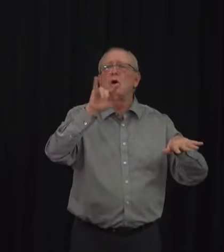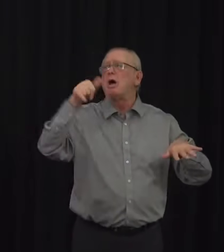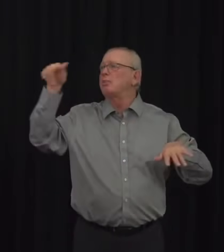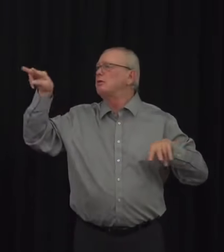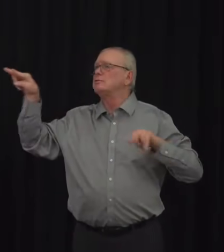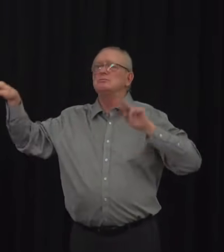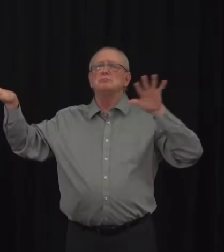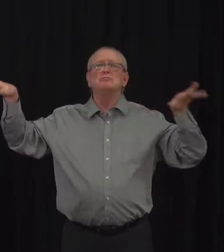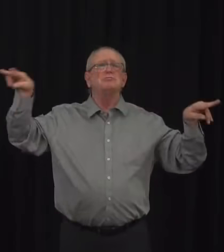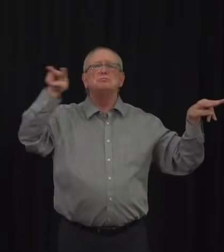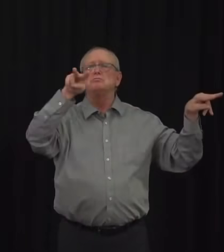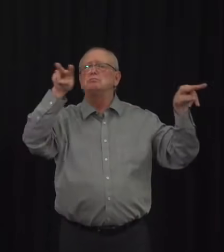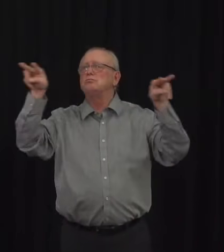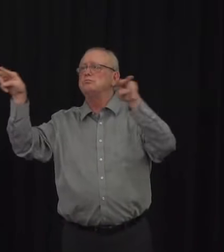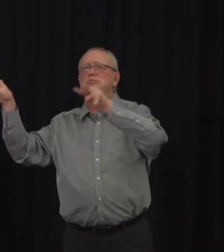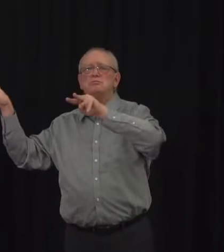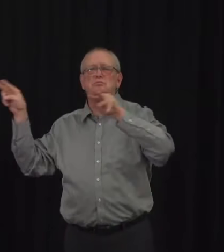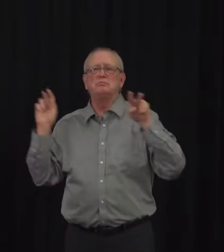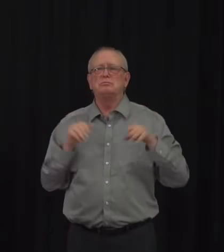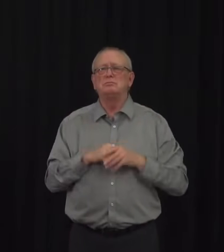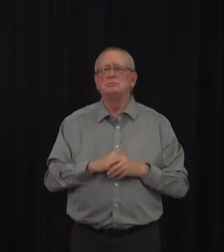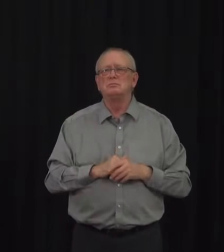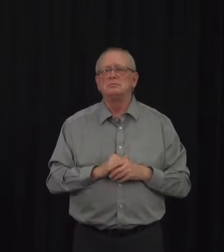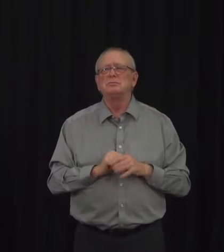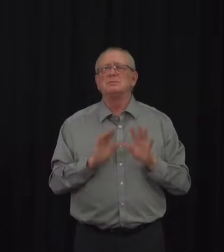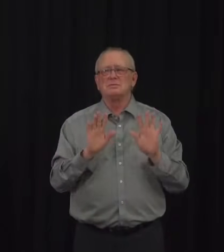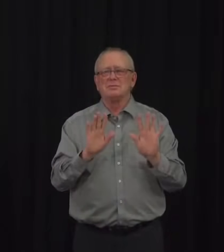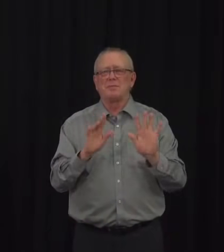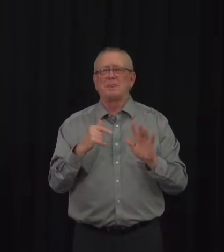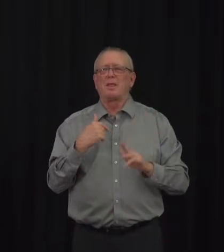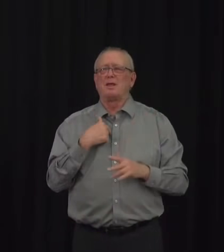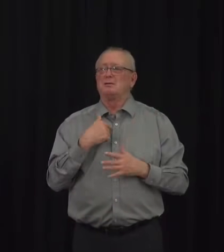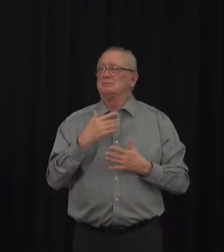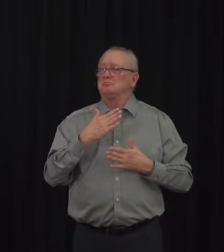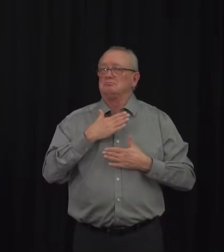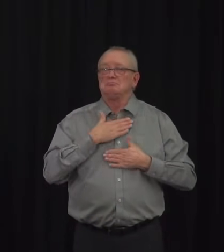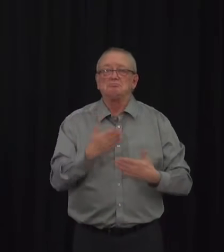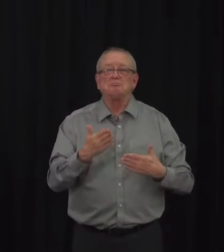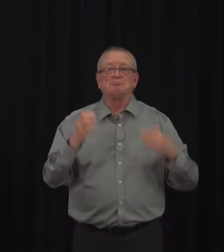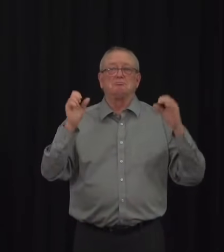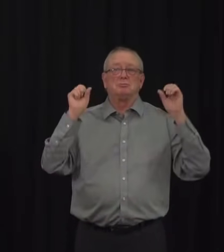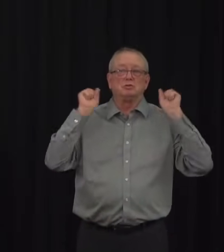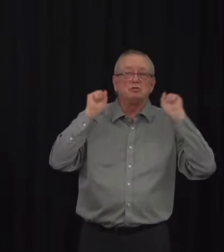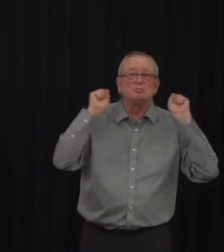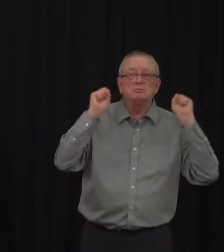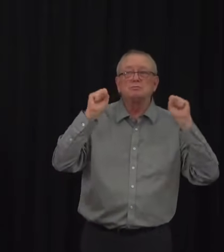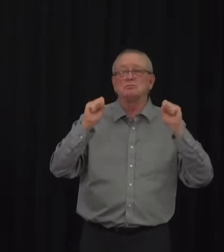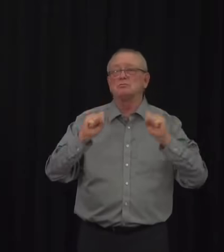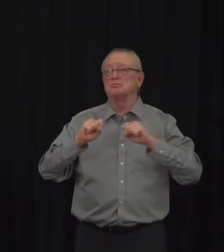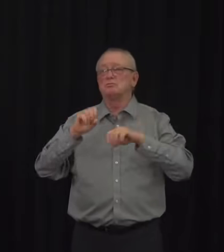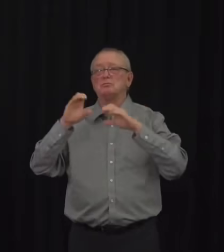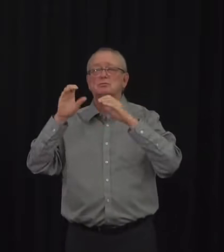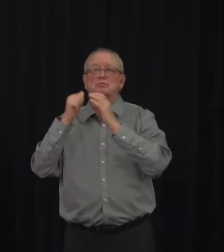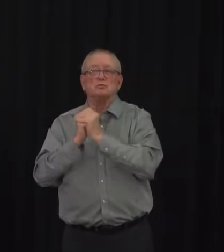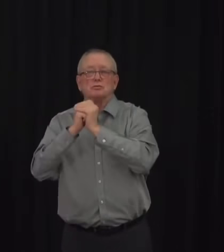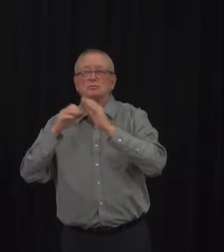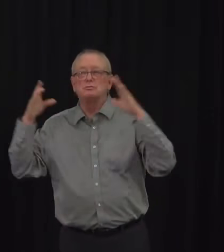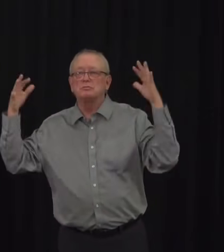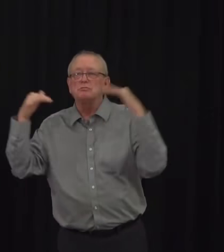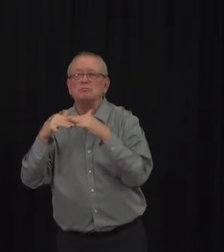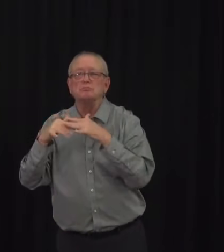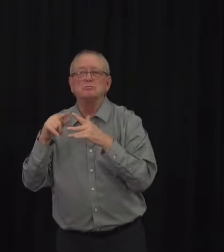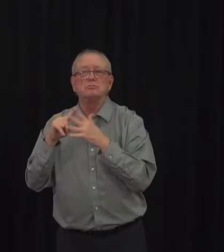recognize that many, many people in those settings have put in additional measures to increase safety in those settings.